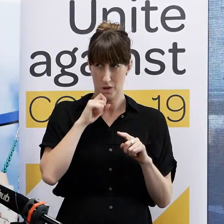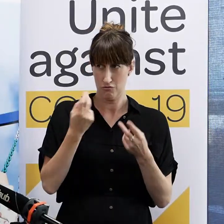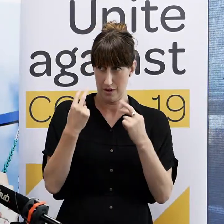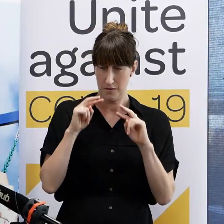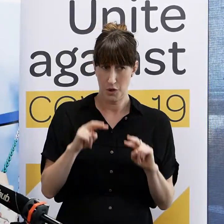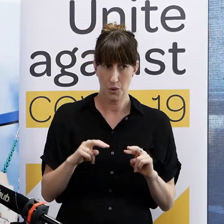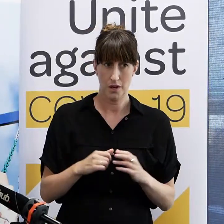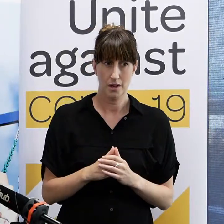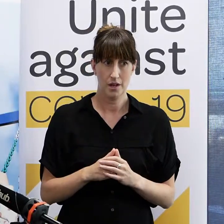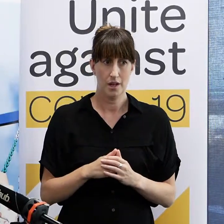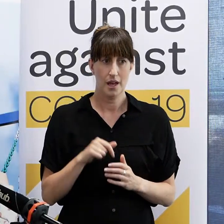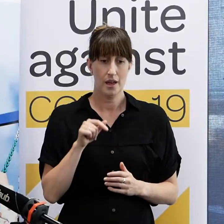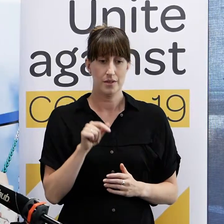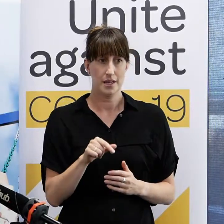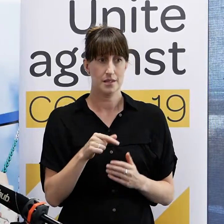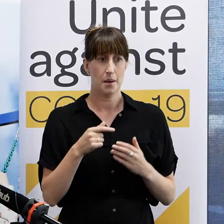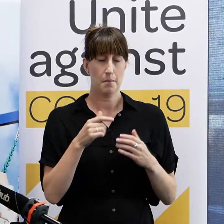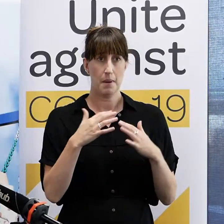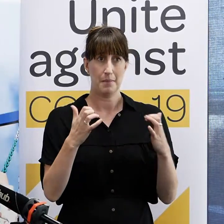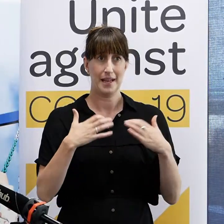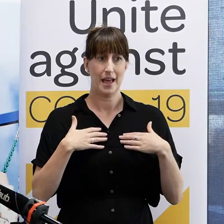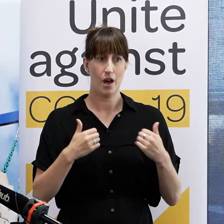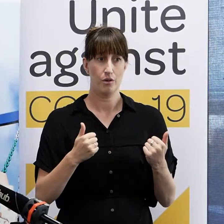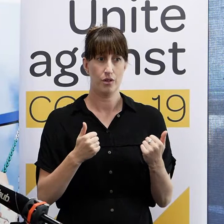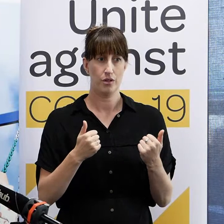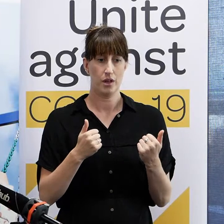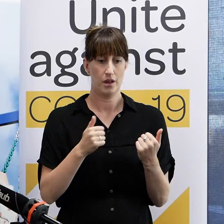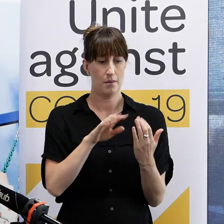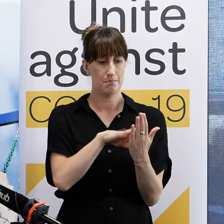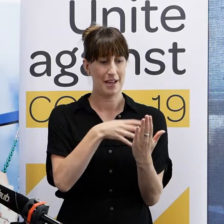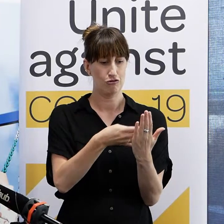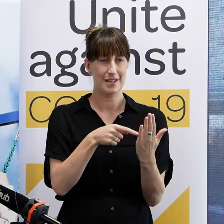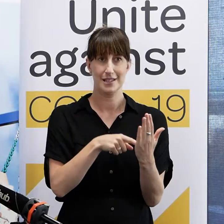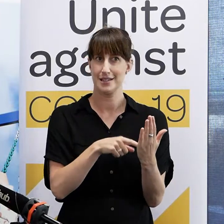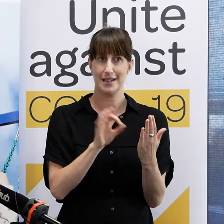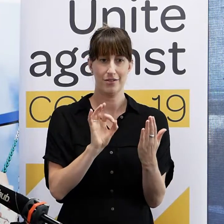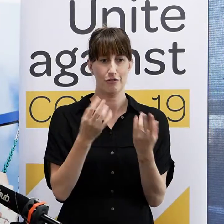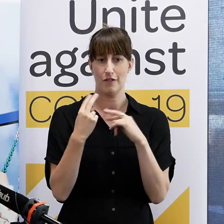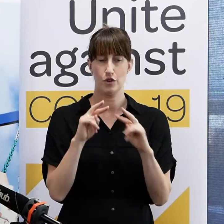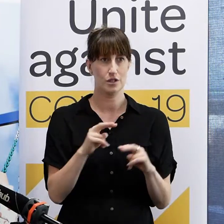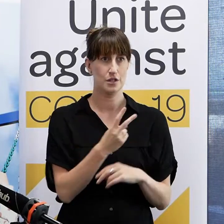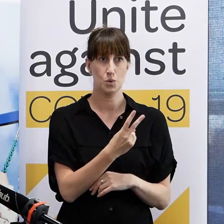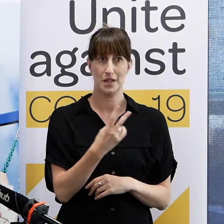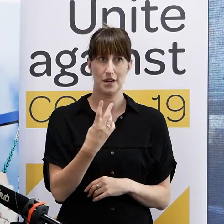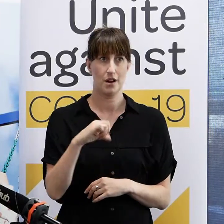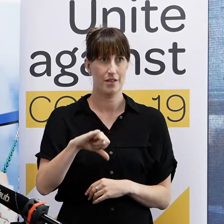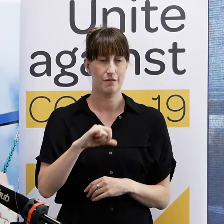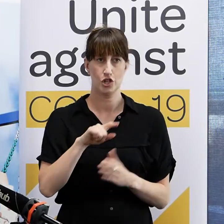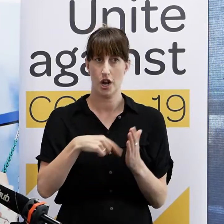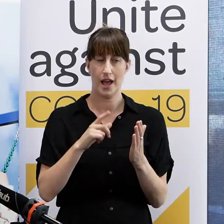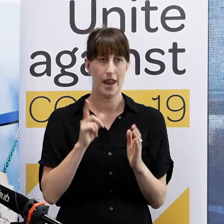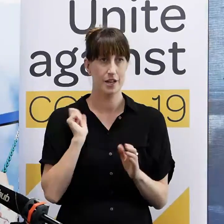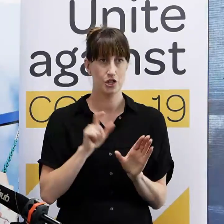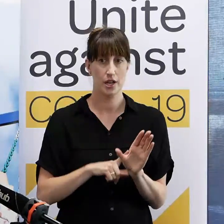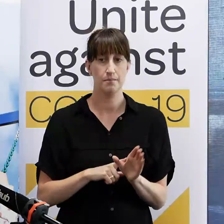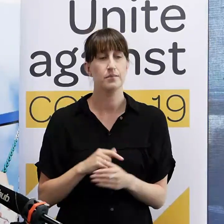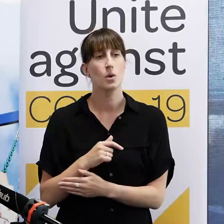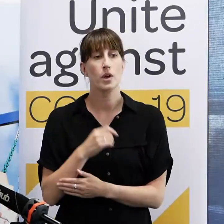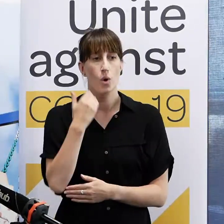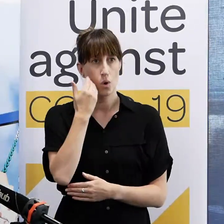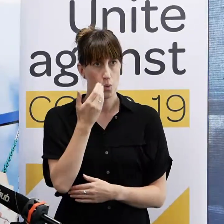was written and not been reviewed since the 29th of July last year? So we're always reviewing our processes and the risk